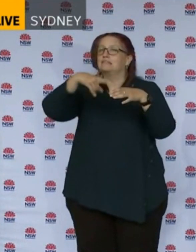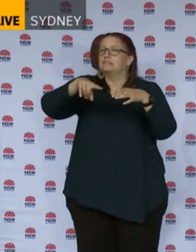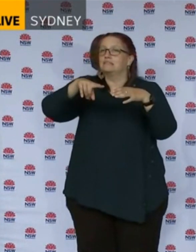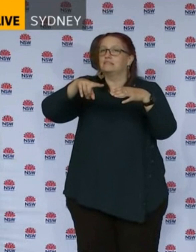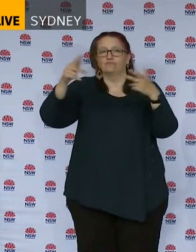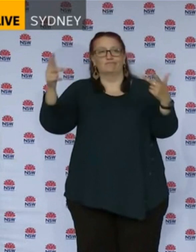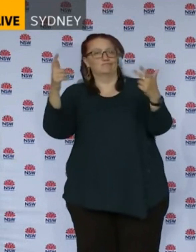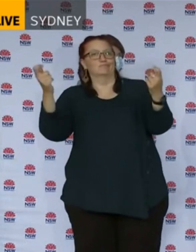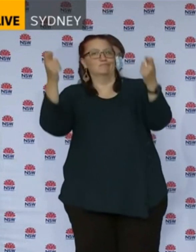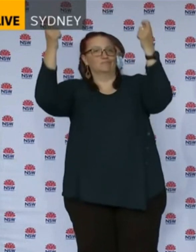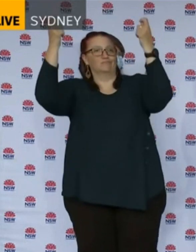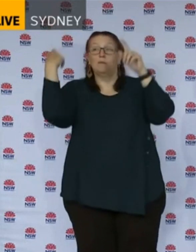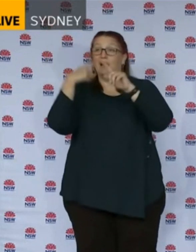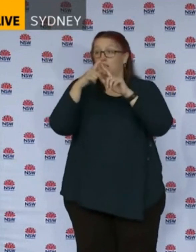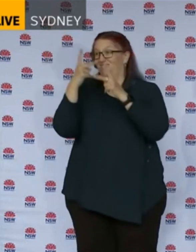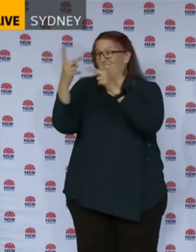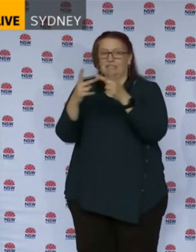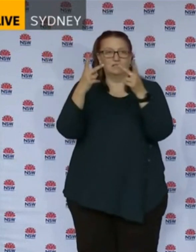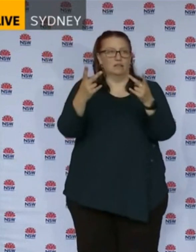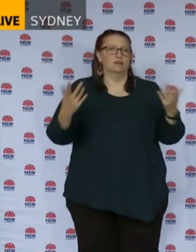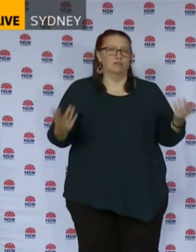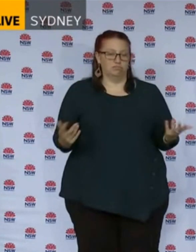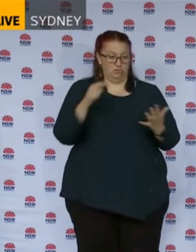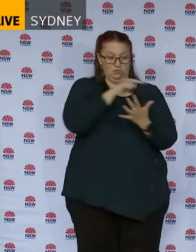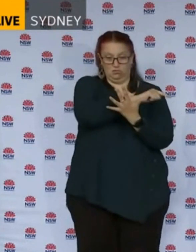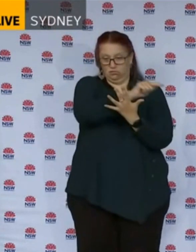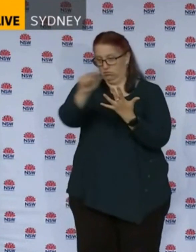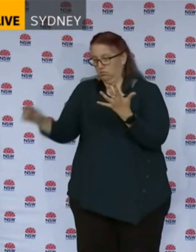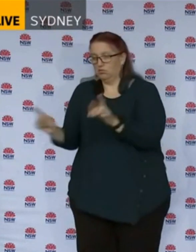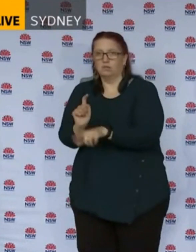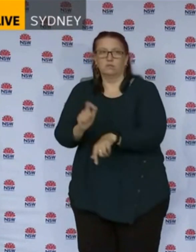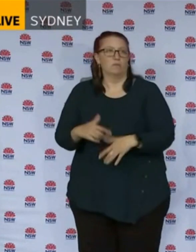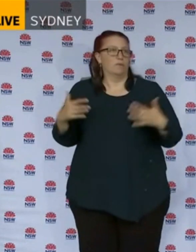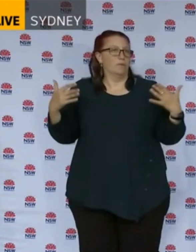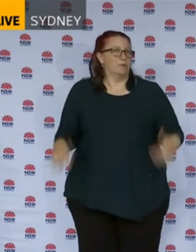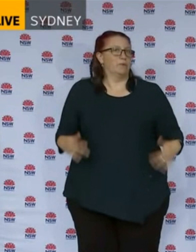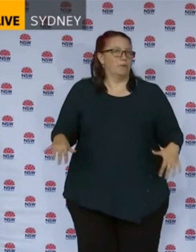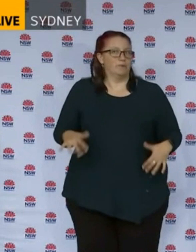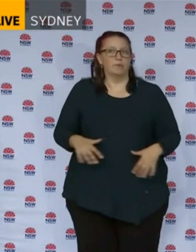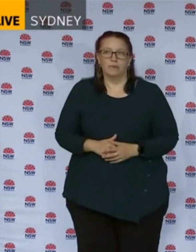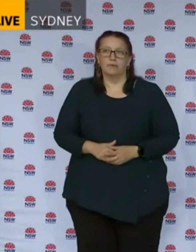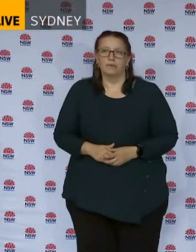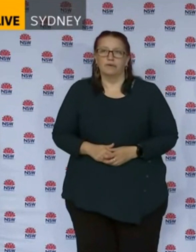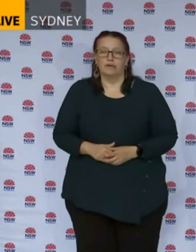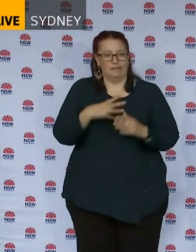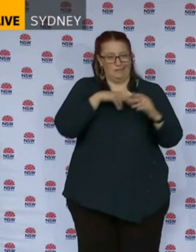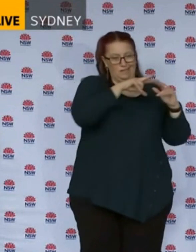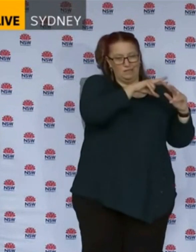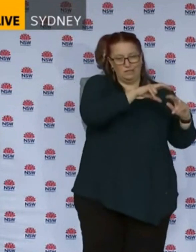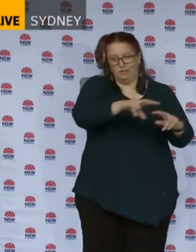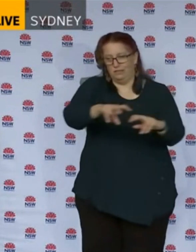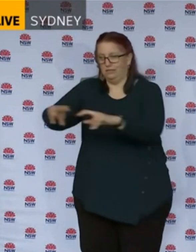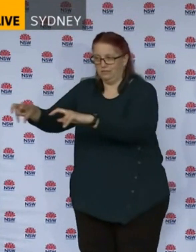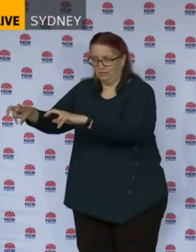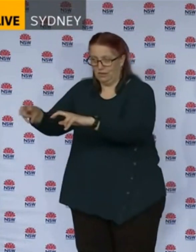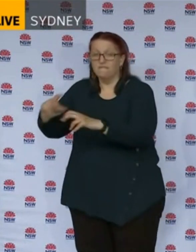the premises. So there was lots of communication occurring, and as you know, part of our major issue is to make